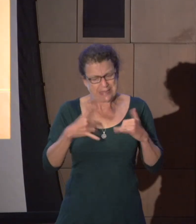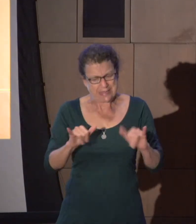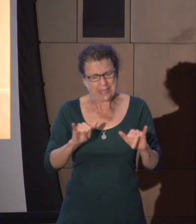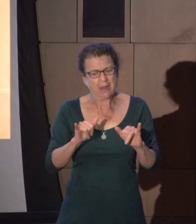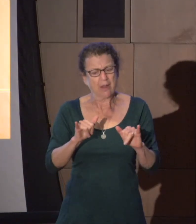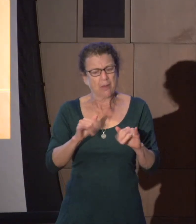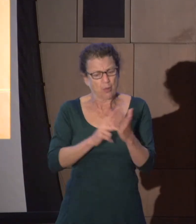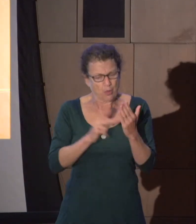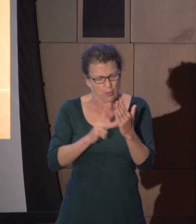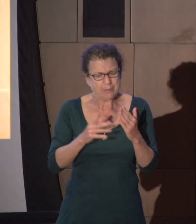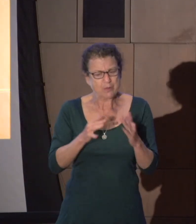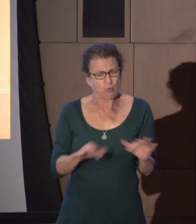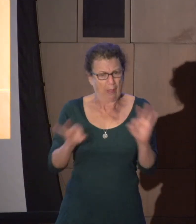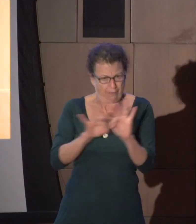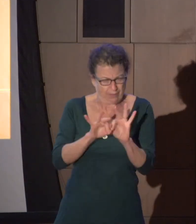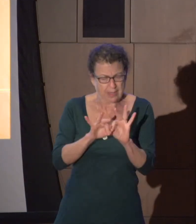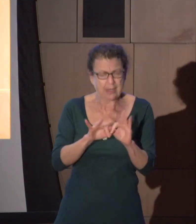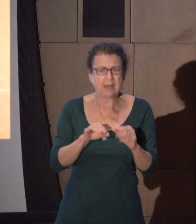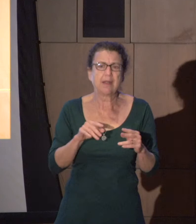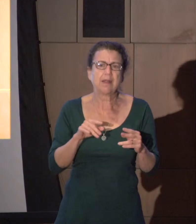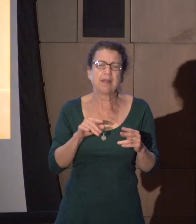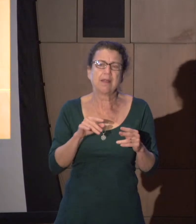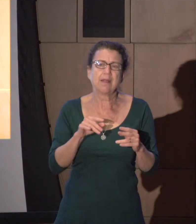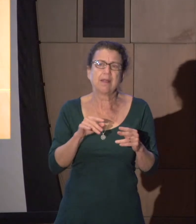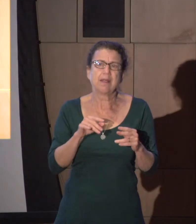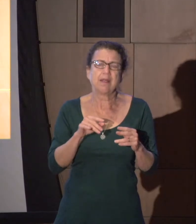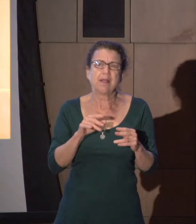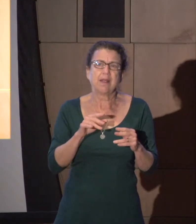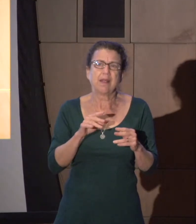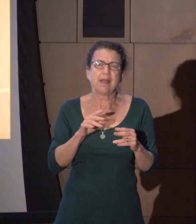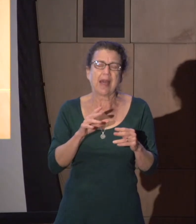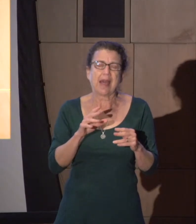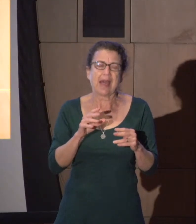relevant and